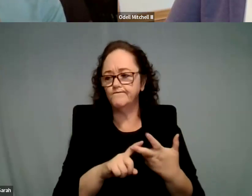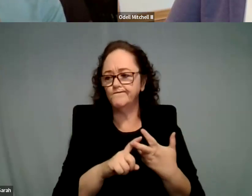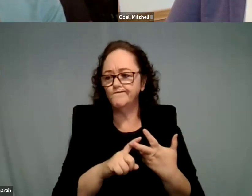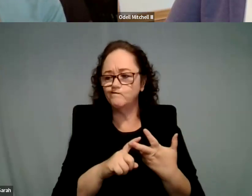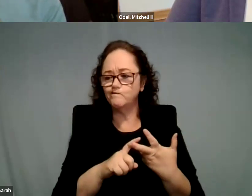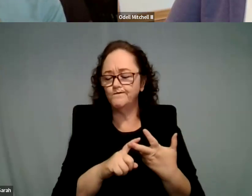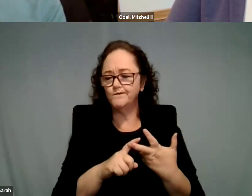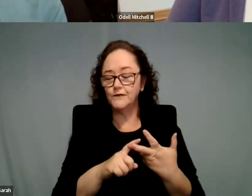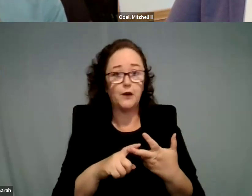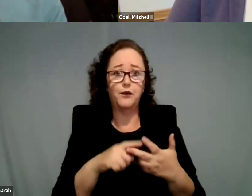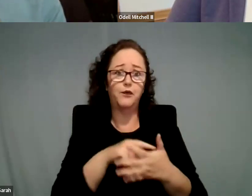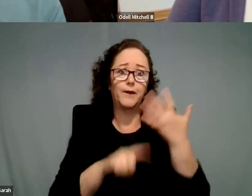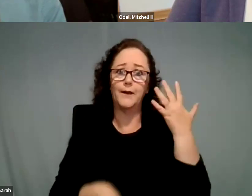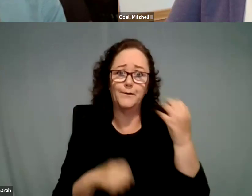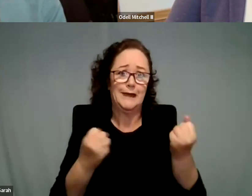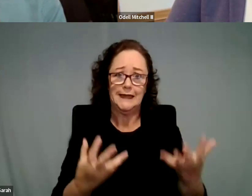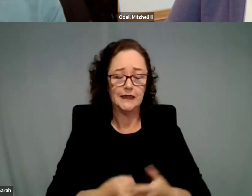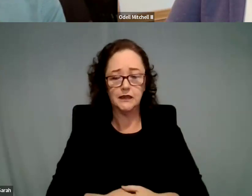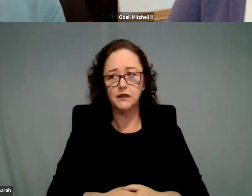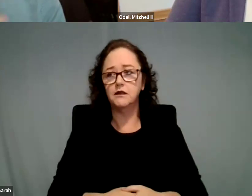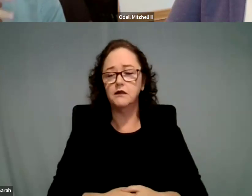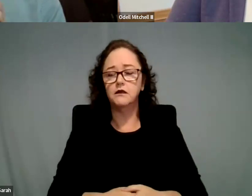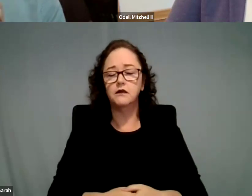let's see, there's so many. You want to make sure that your